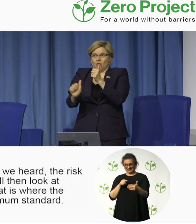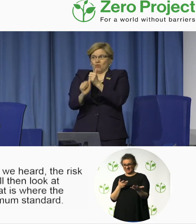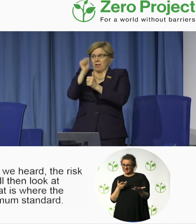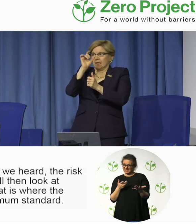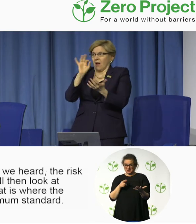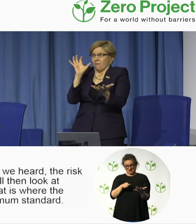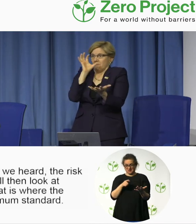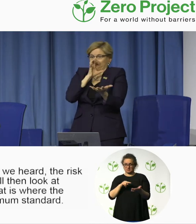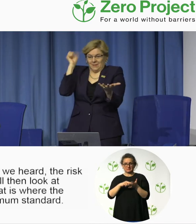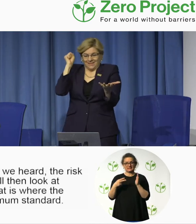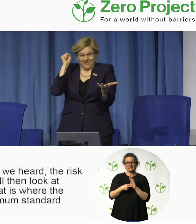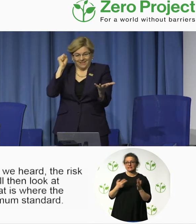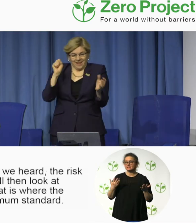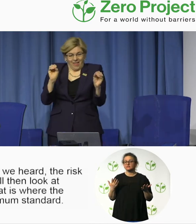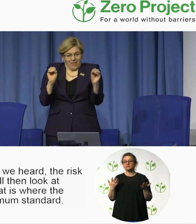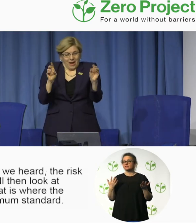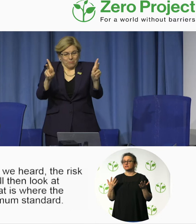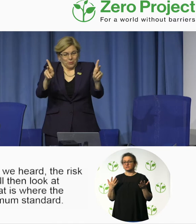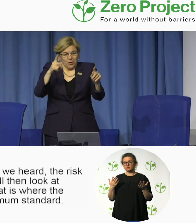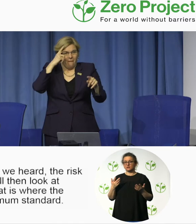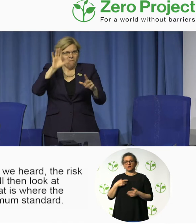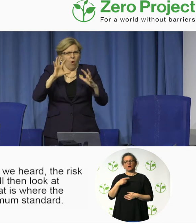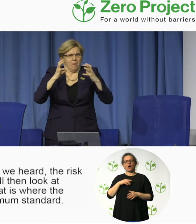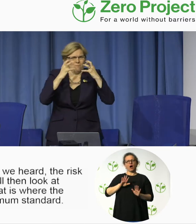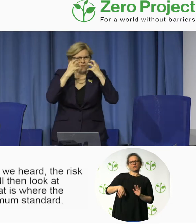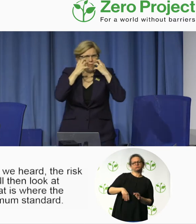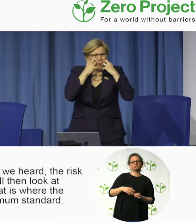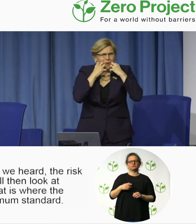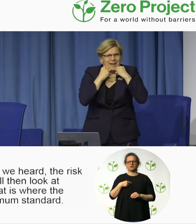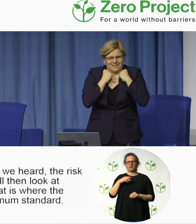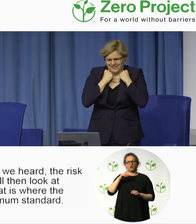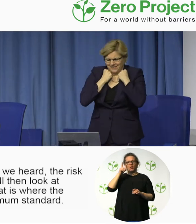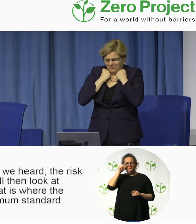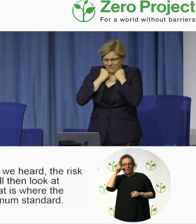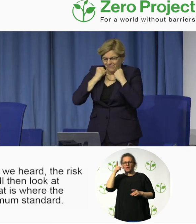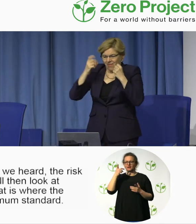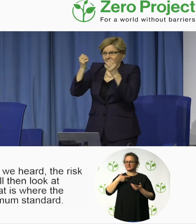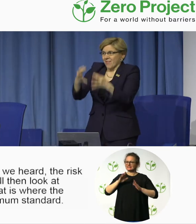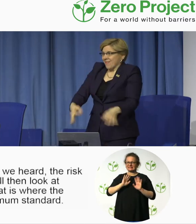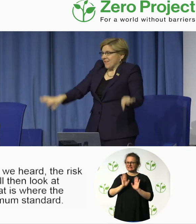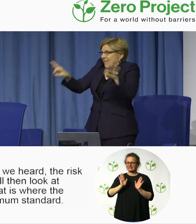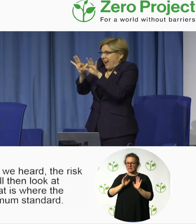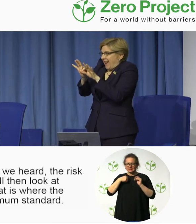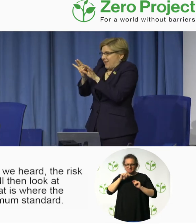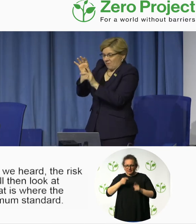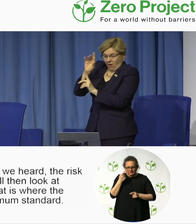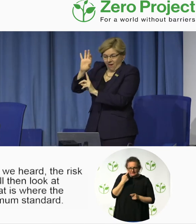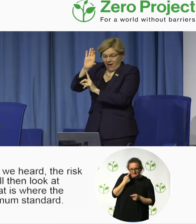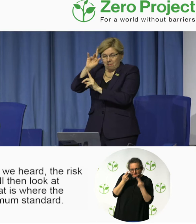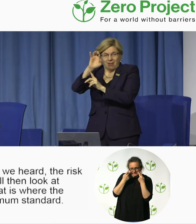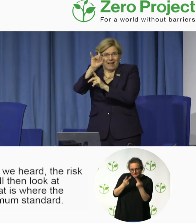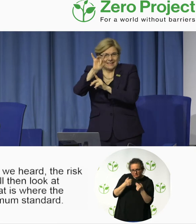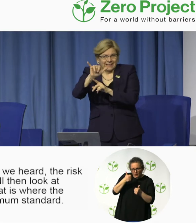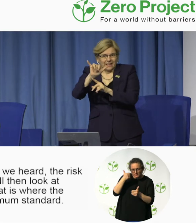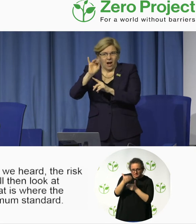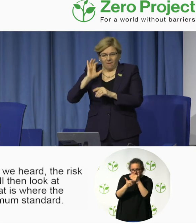risk is there. We risk missing out on the opportunity for embracing